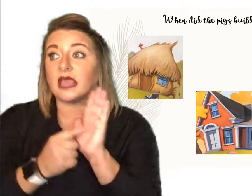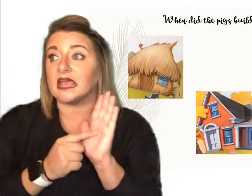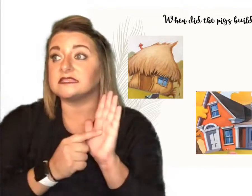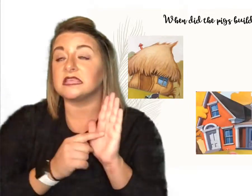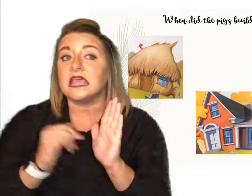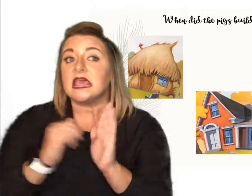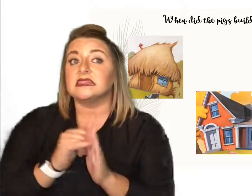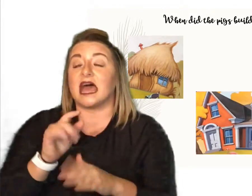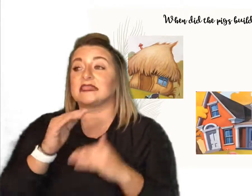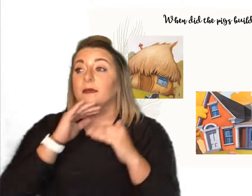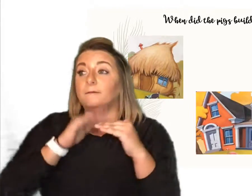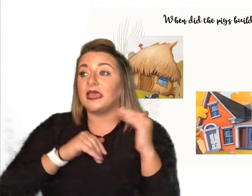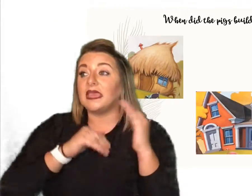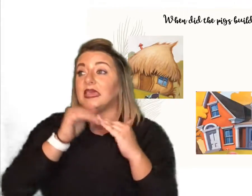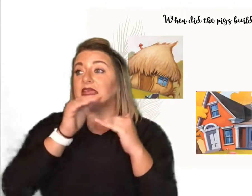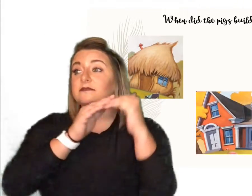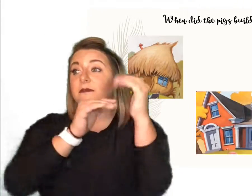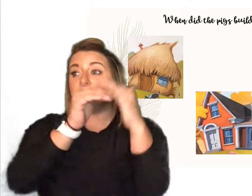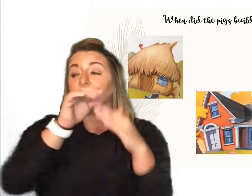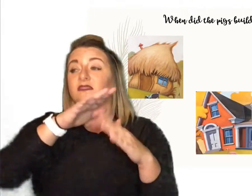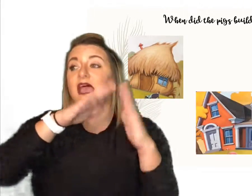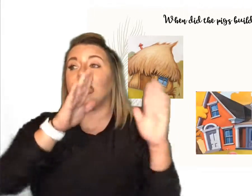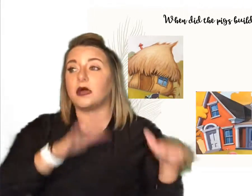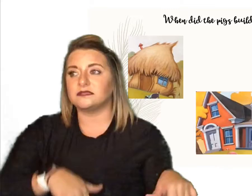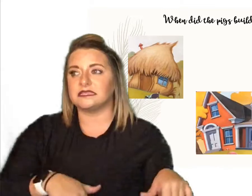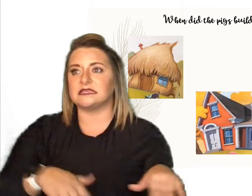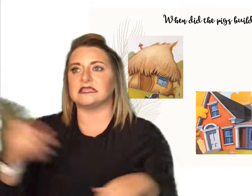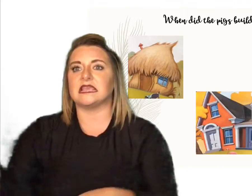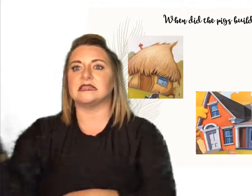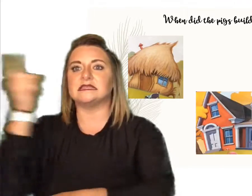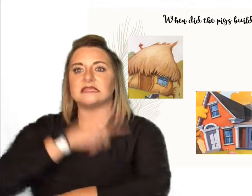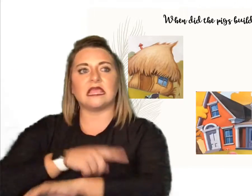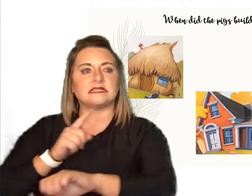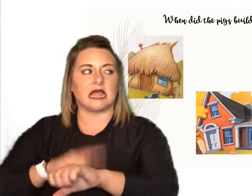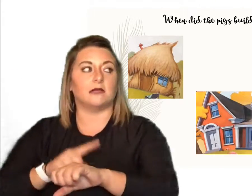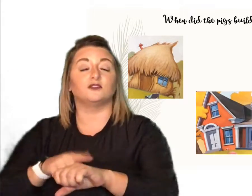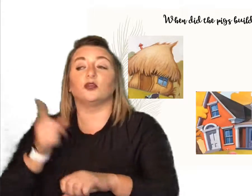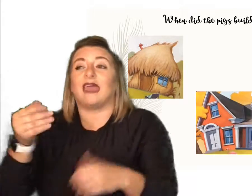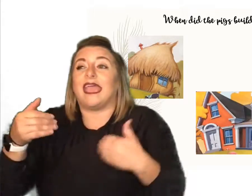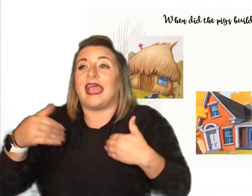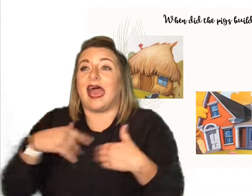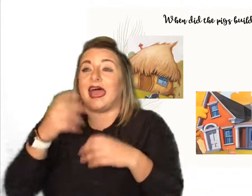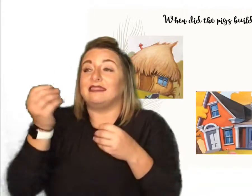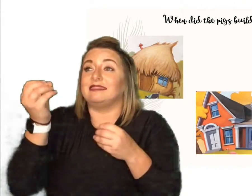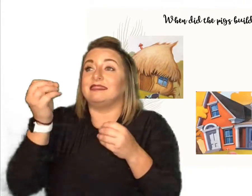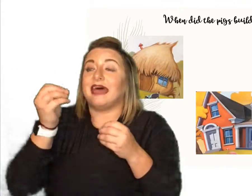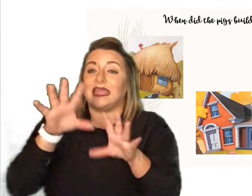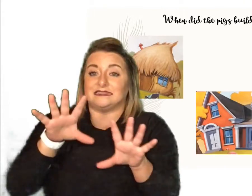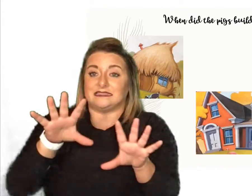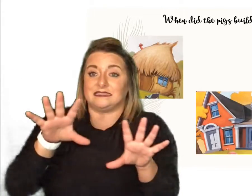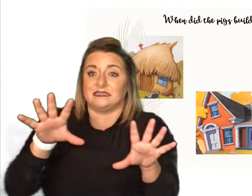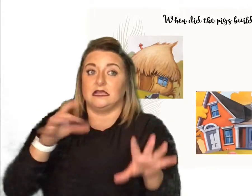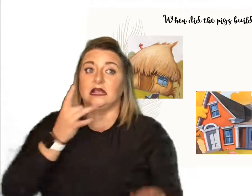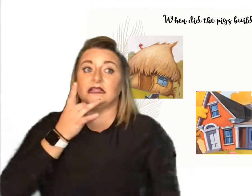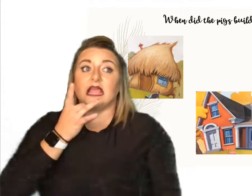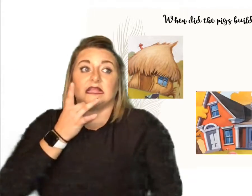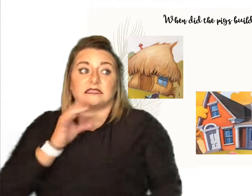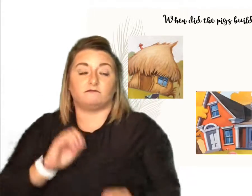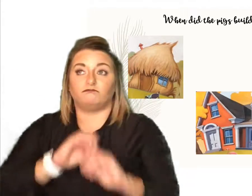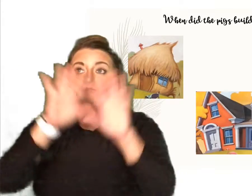and notice that the pigs built the houses in the daytime so they had light